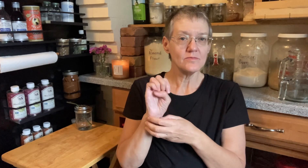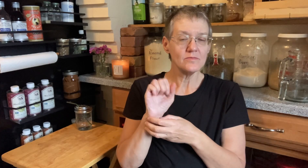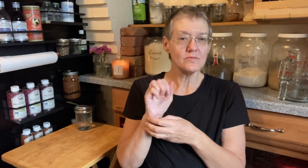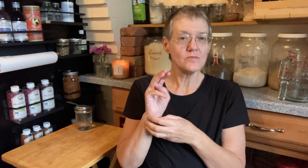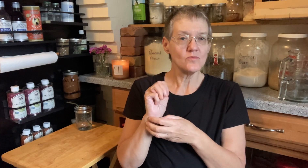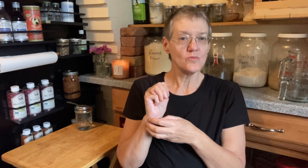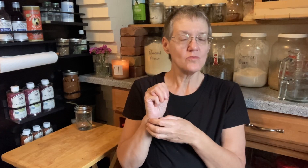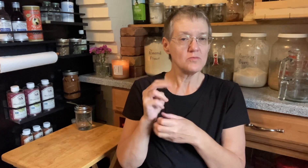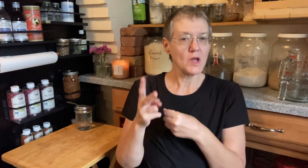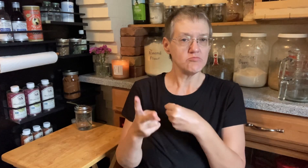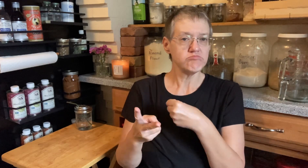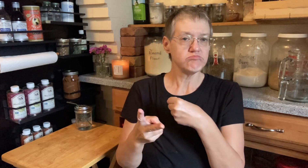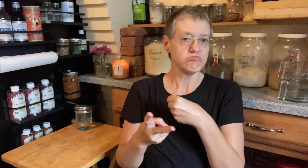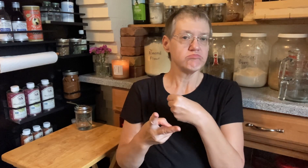heavy cream.